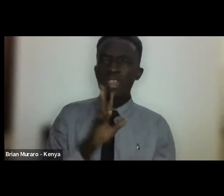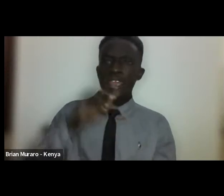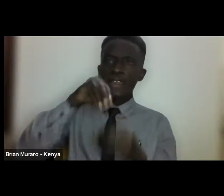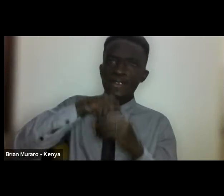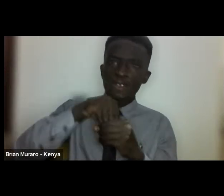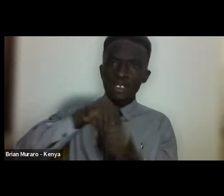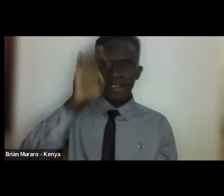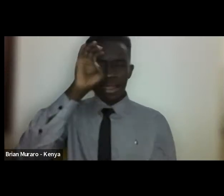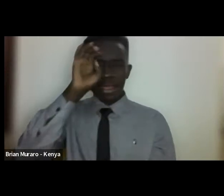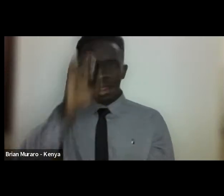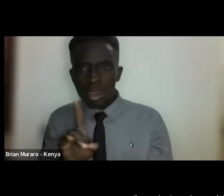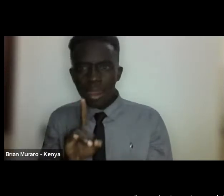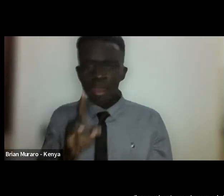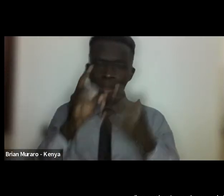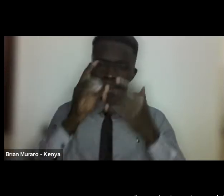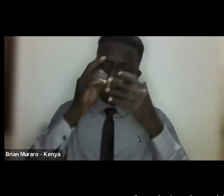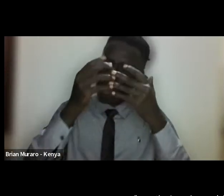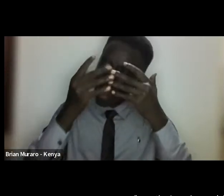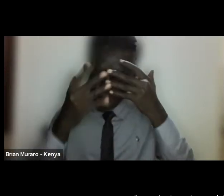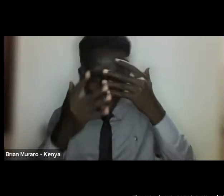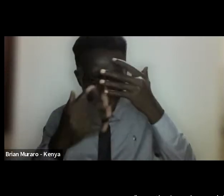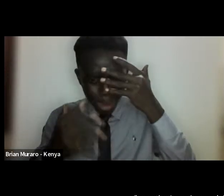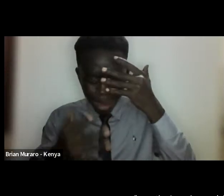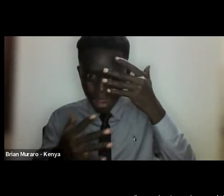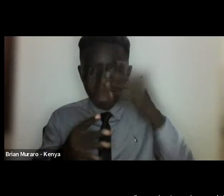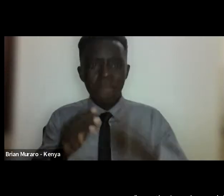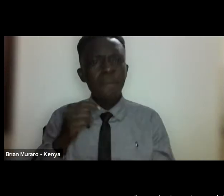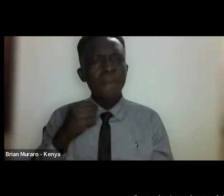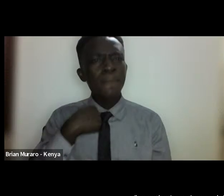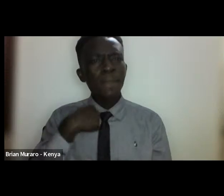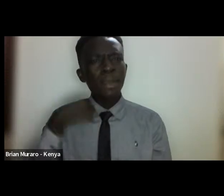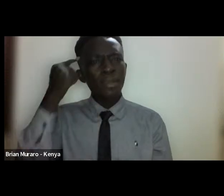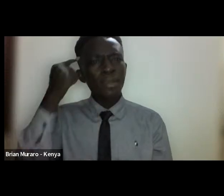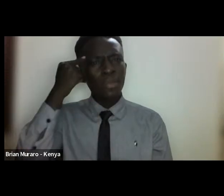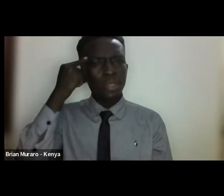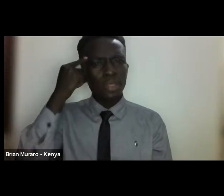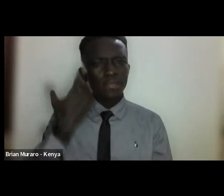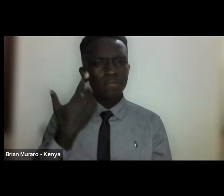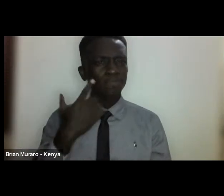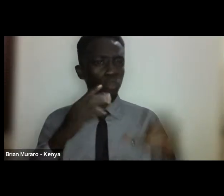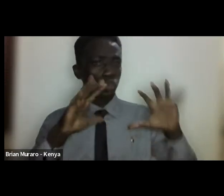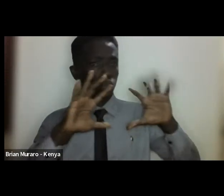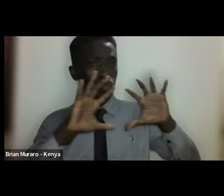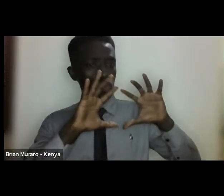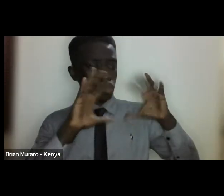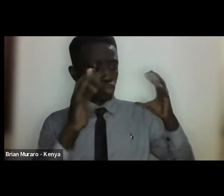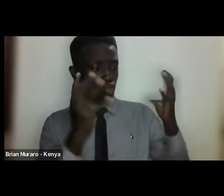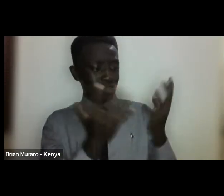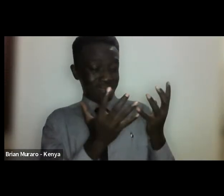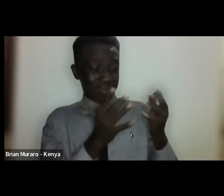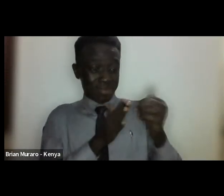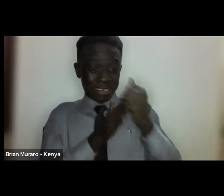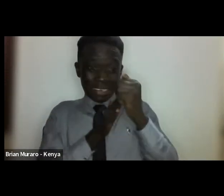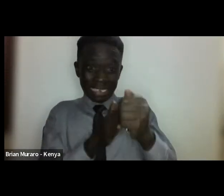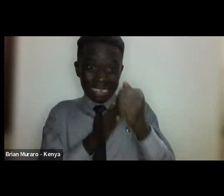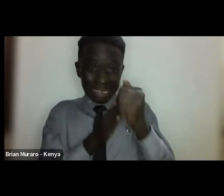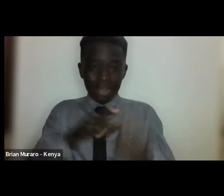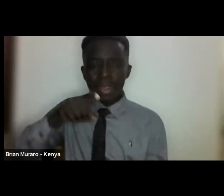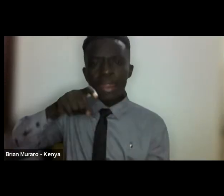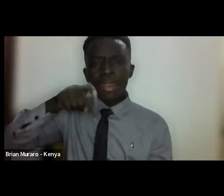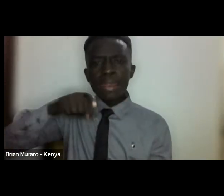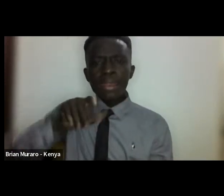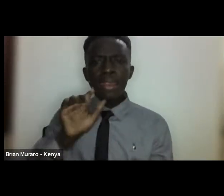And I think what global leaders need to ask is, from the